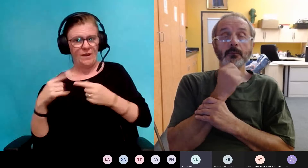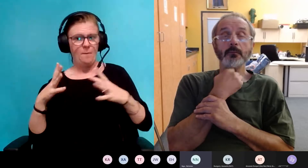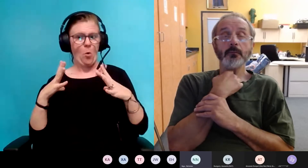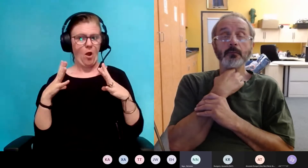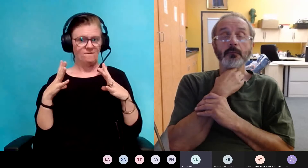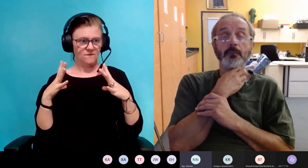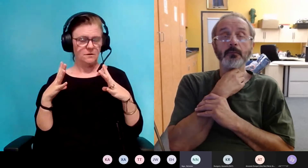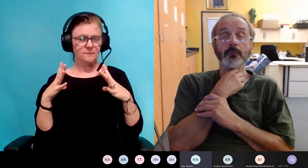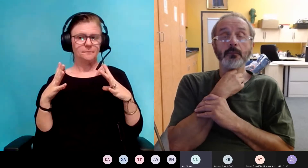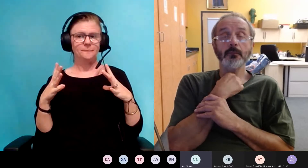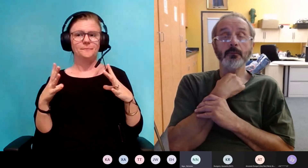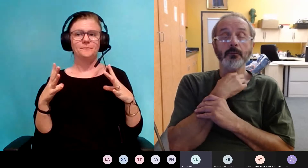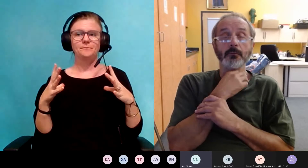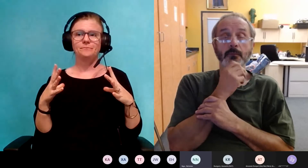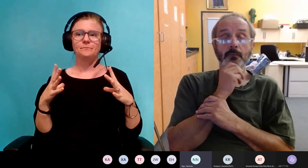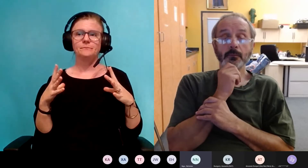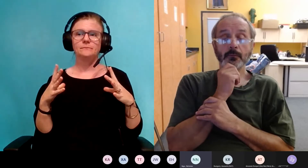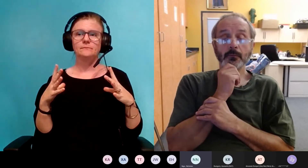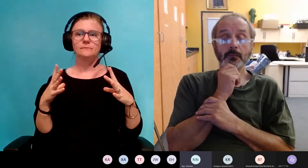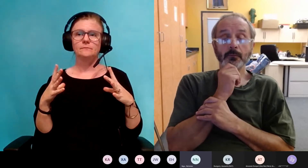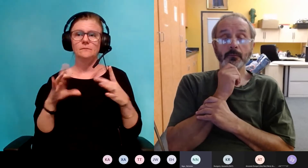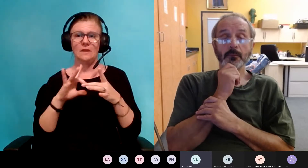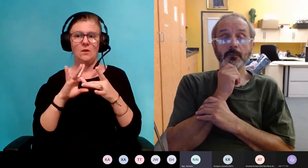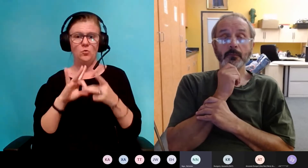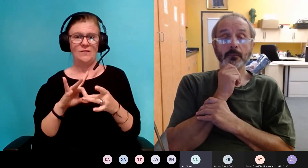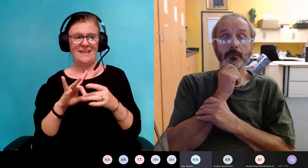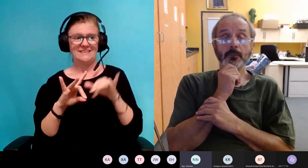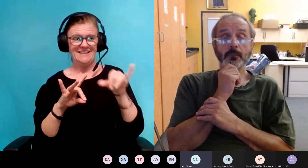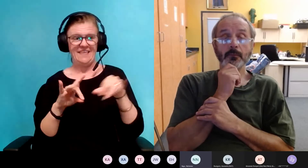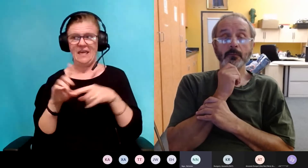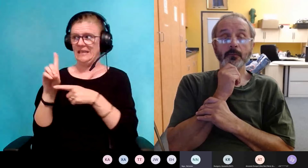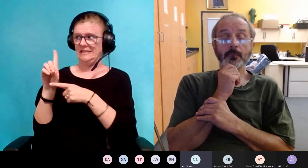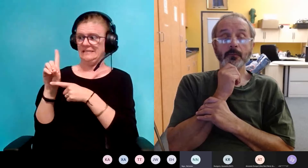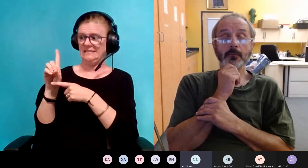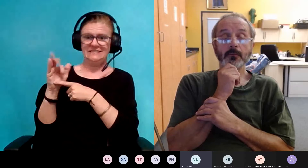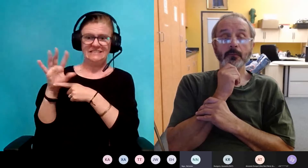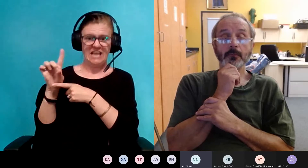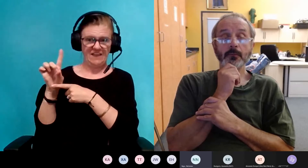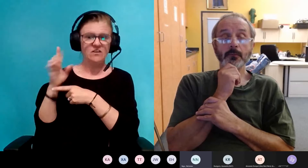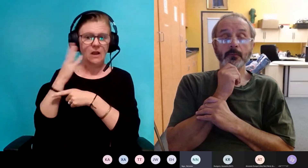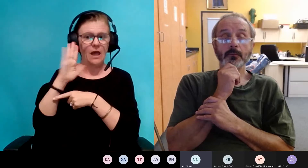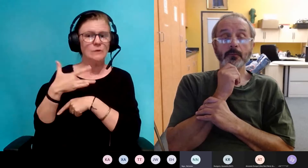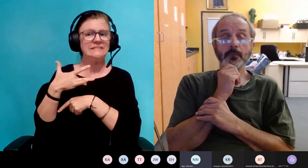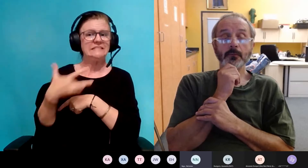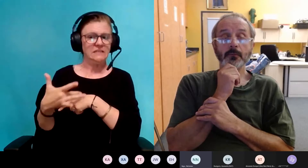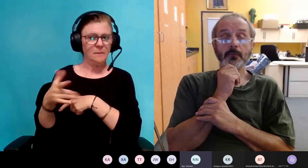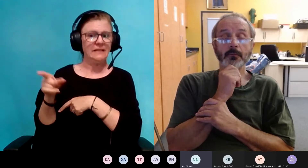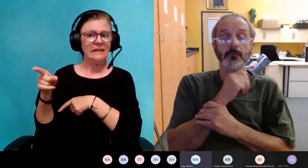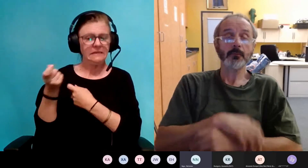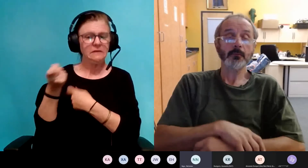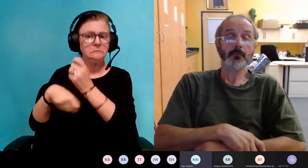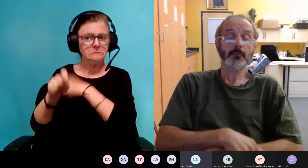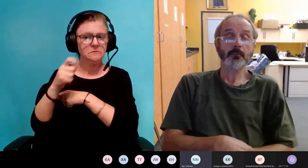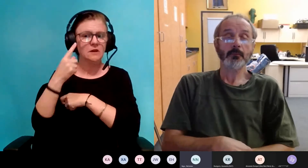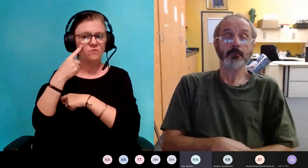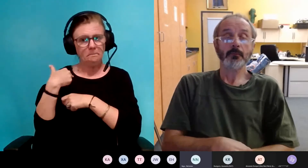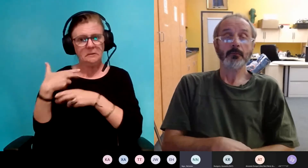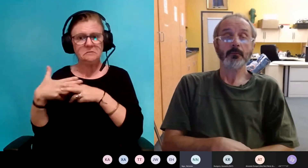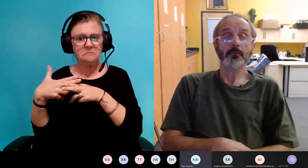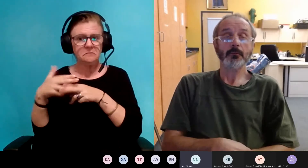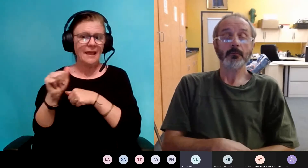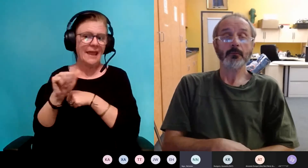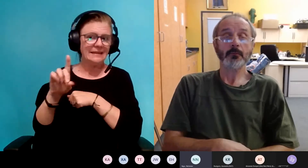out. In regards to that, David is typically the person that would step in to manage all